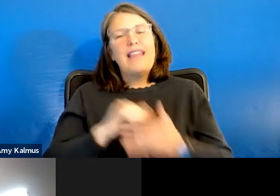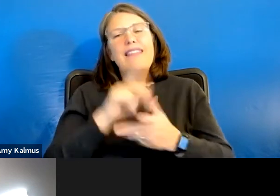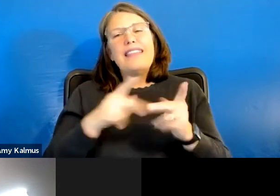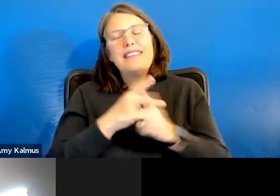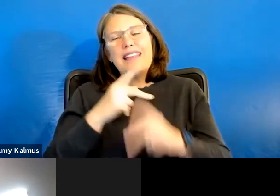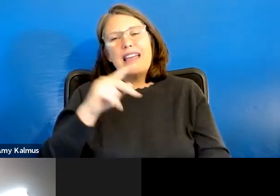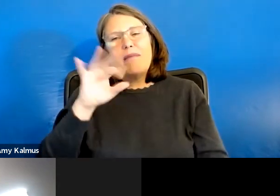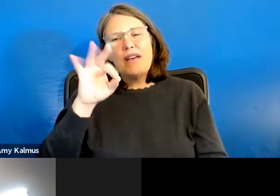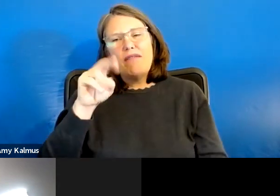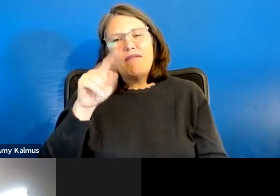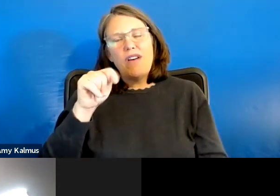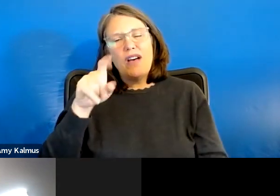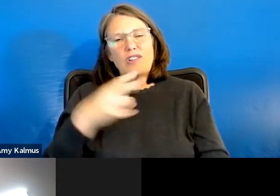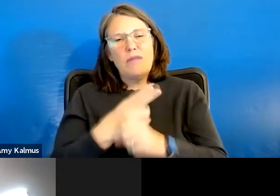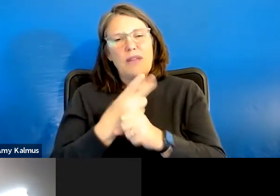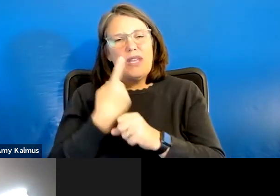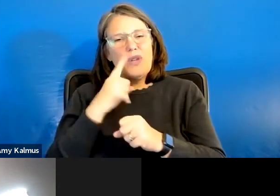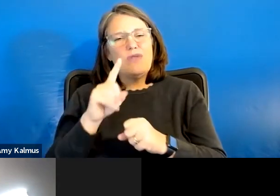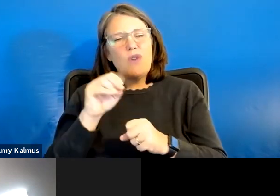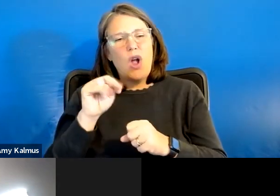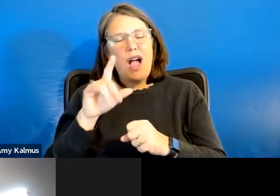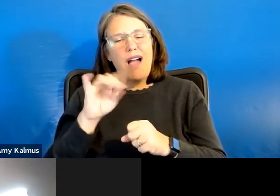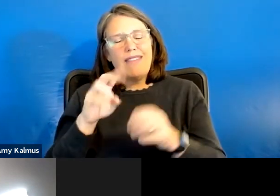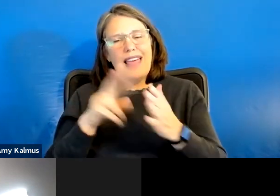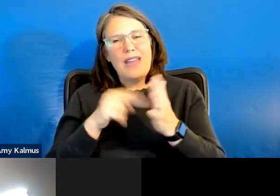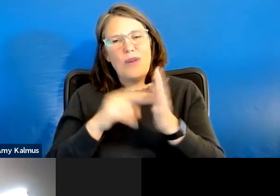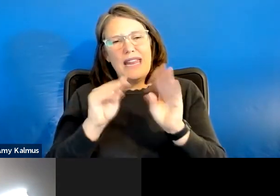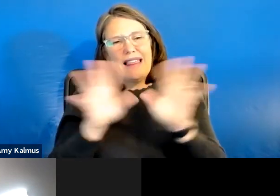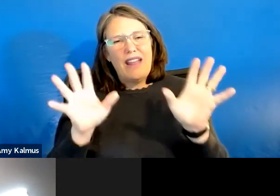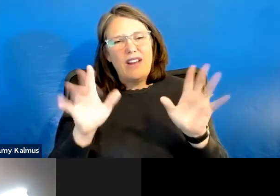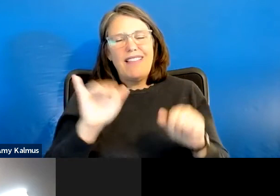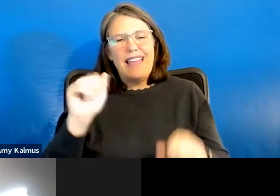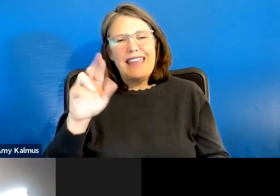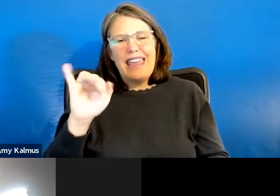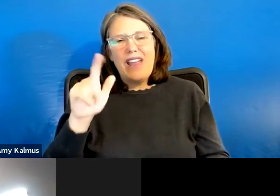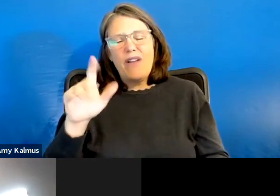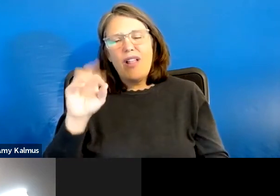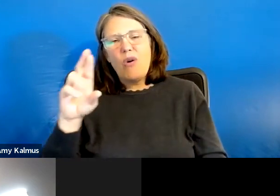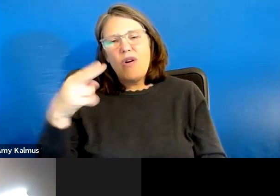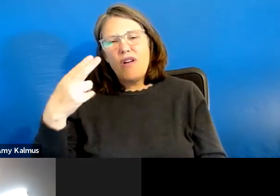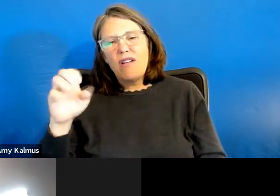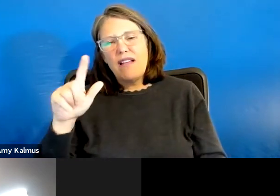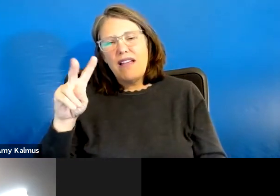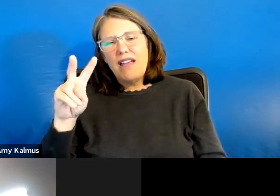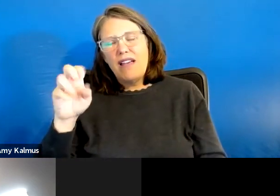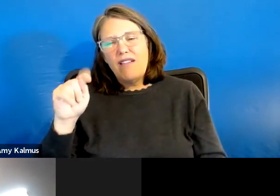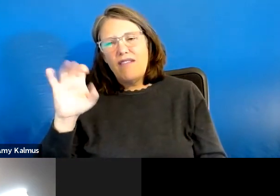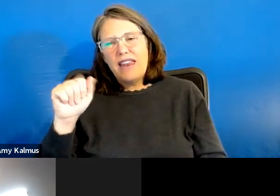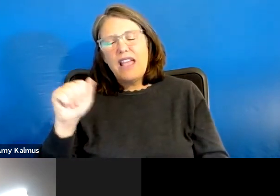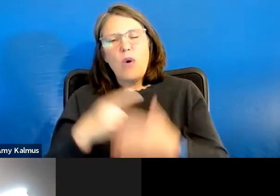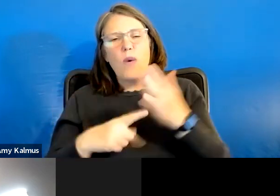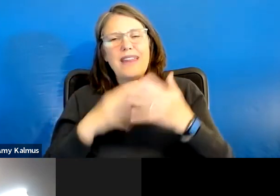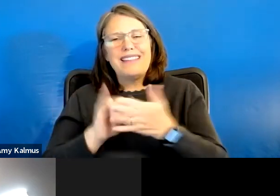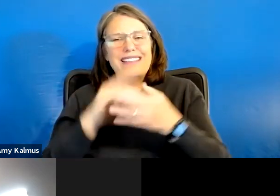should be used for online reading clarity. Example area, Helvetica or something. What is this type of font generally called?